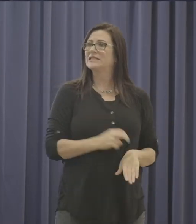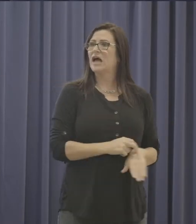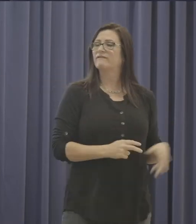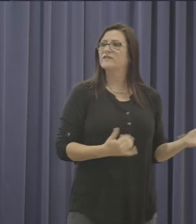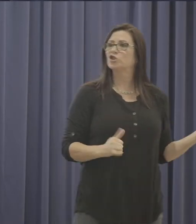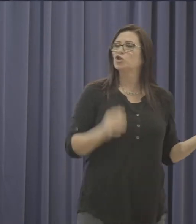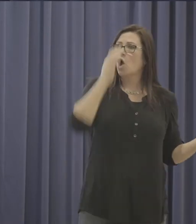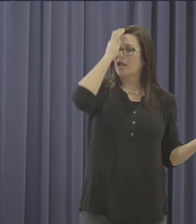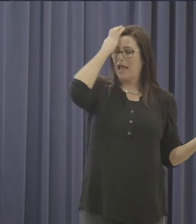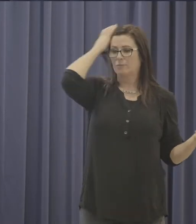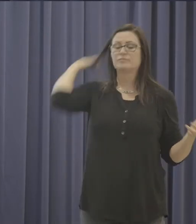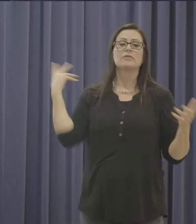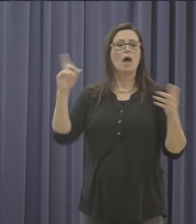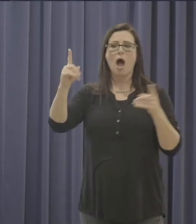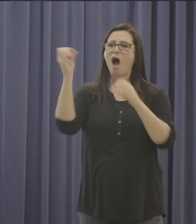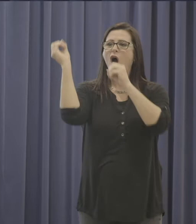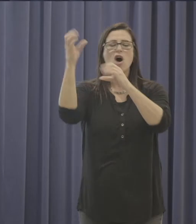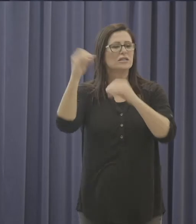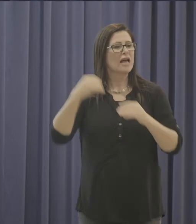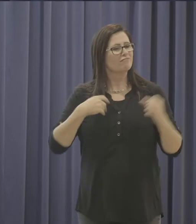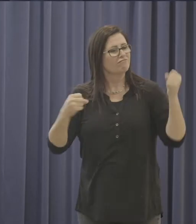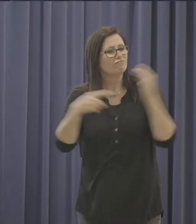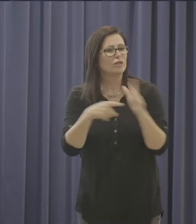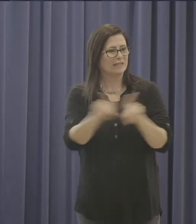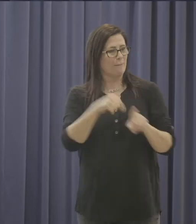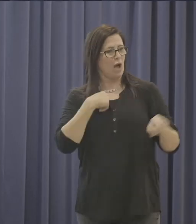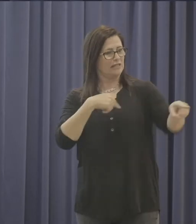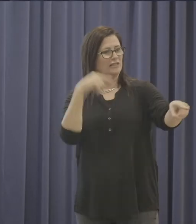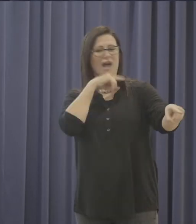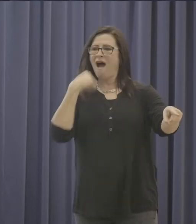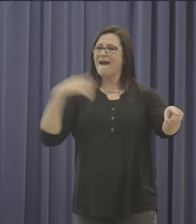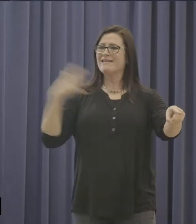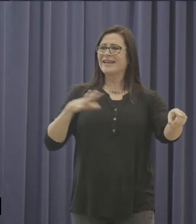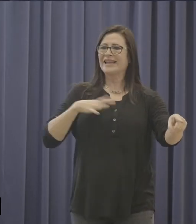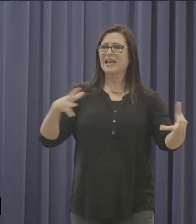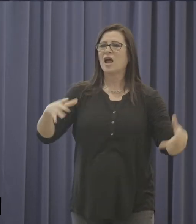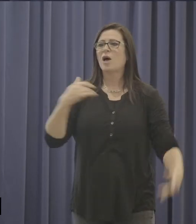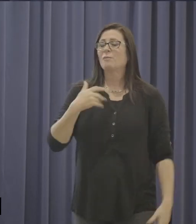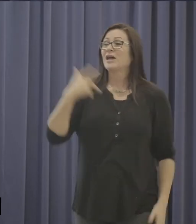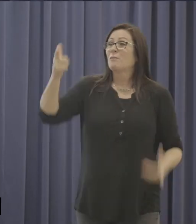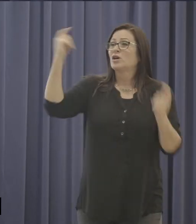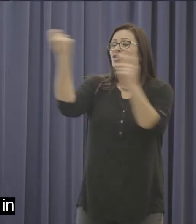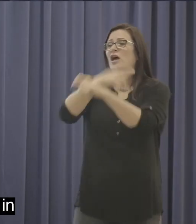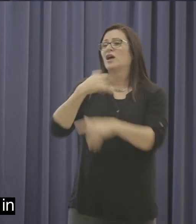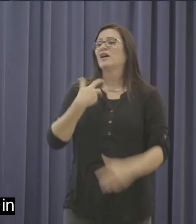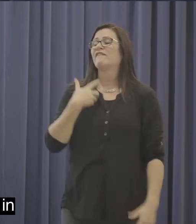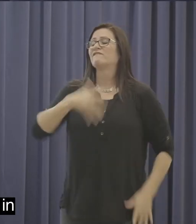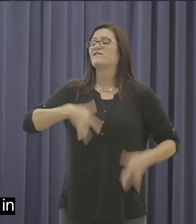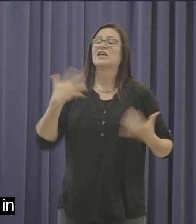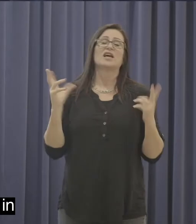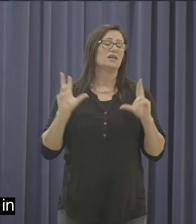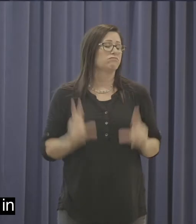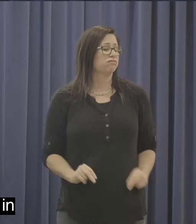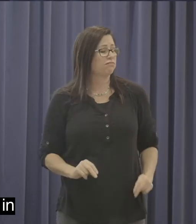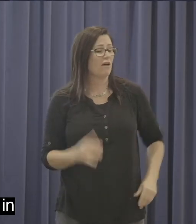Auslan was my first priority, as was my son. At first I felt I didn't have the strength to deal with yet another challenge, and then my sense